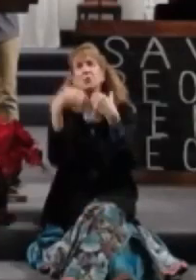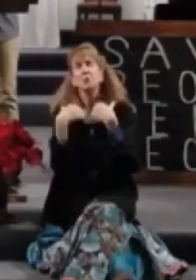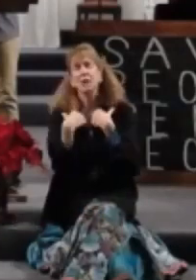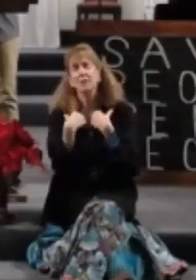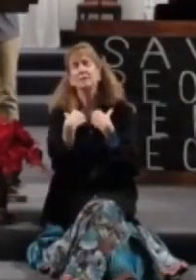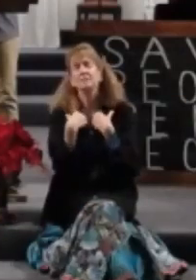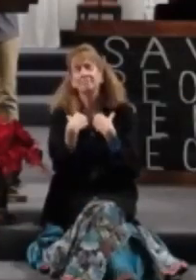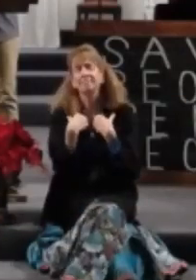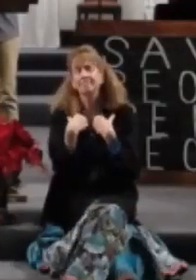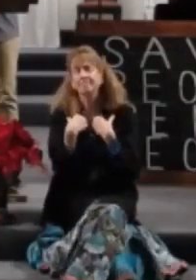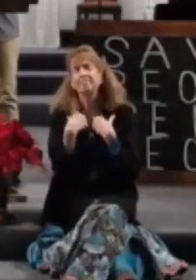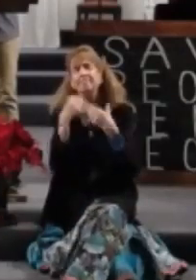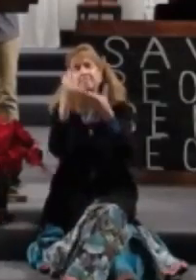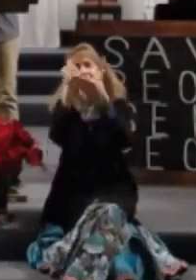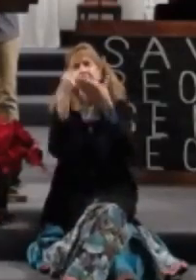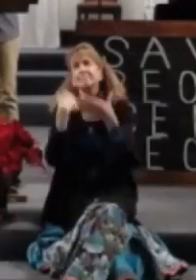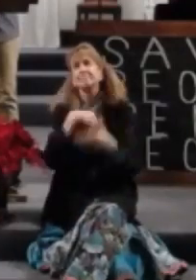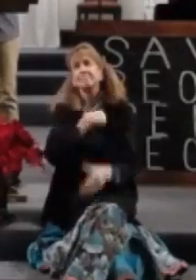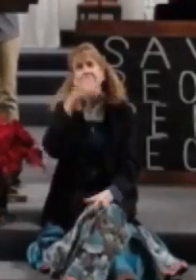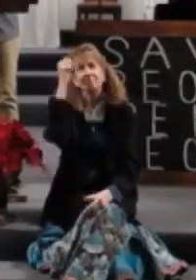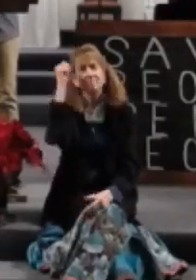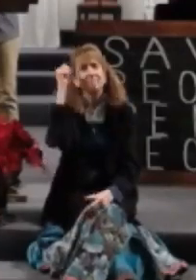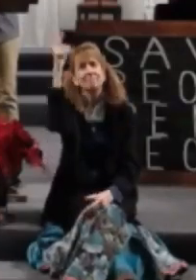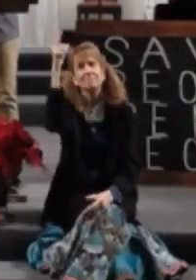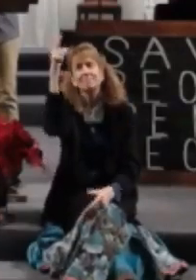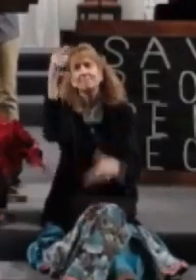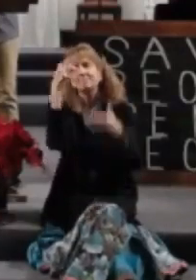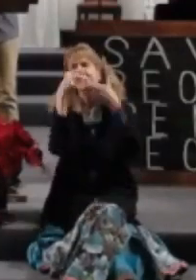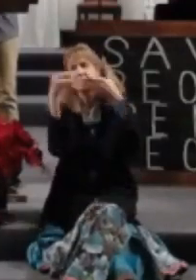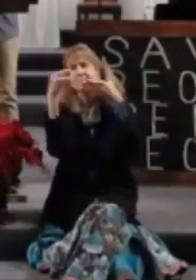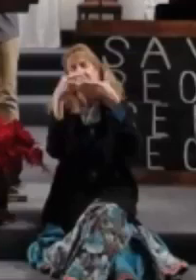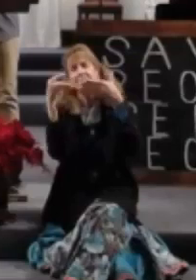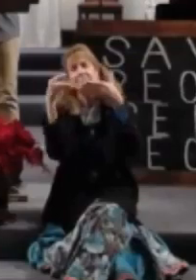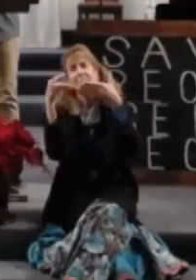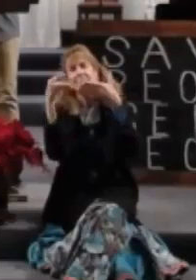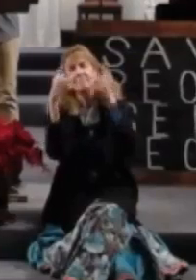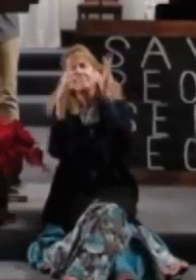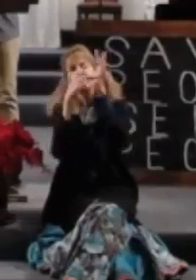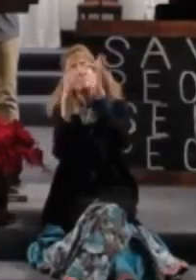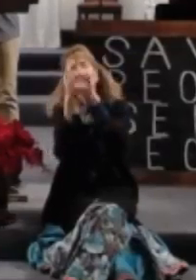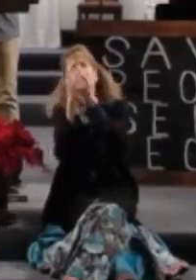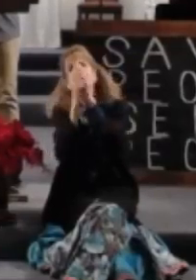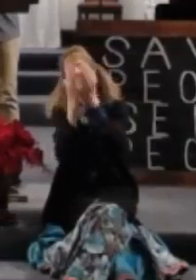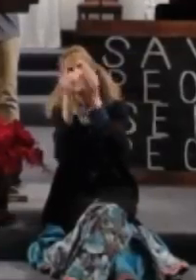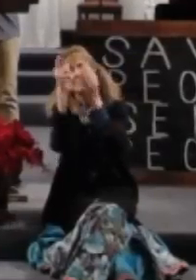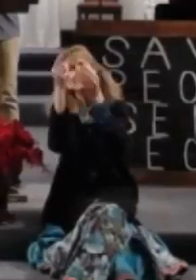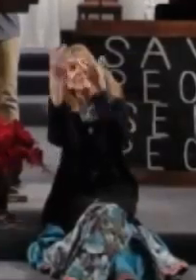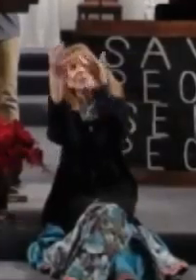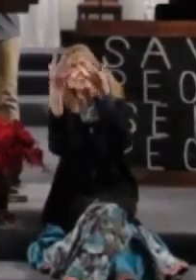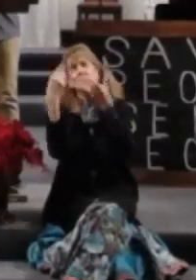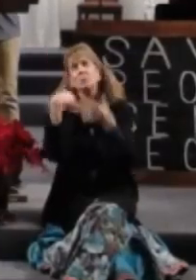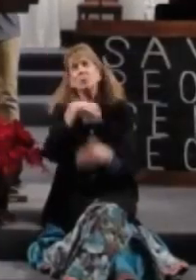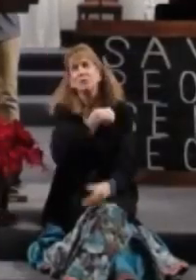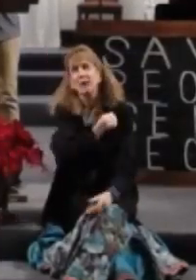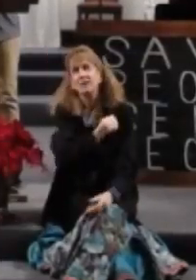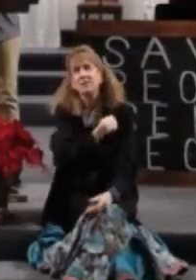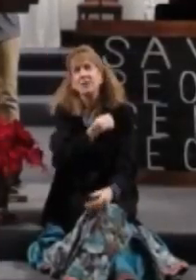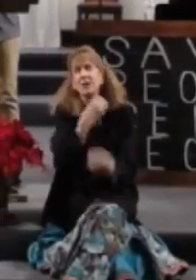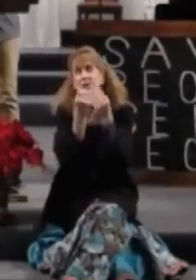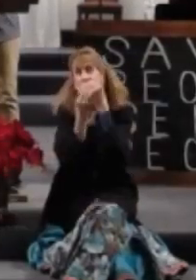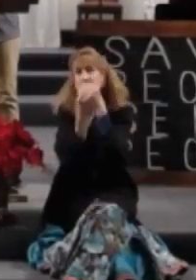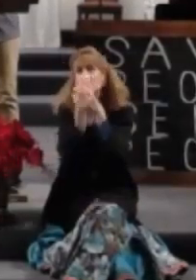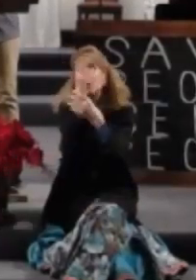to help us understand this portion of Scripture and more that you want us to grow